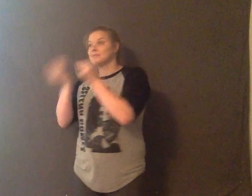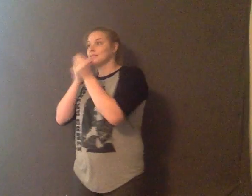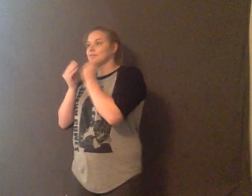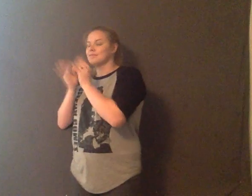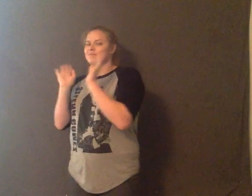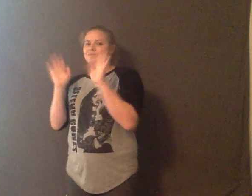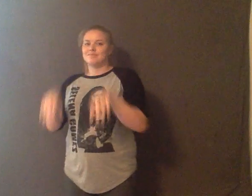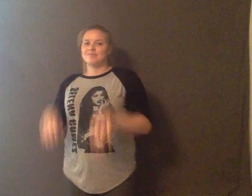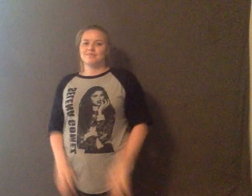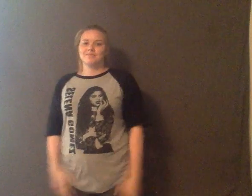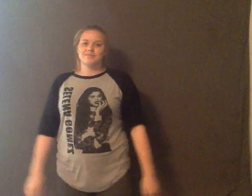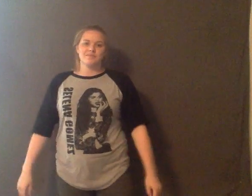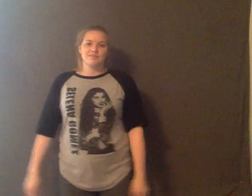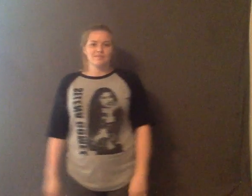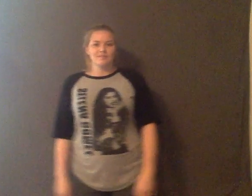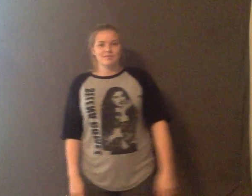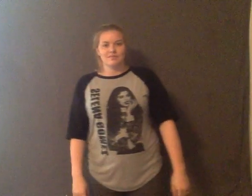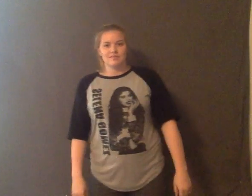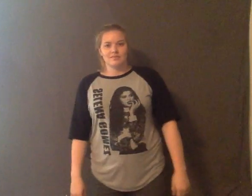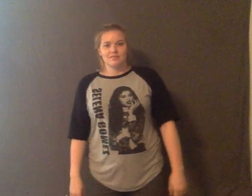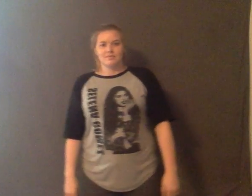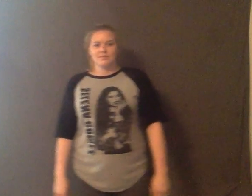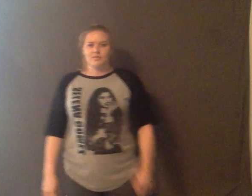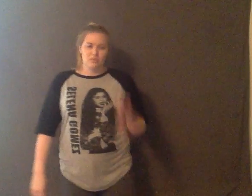was right. I always thought my canines were for meat, but what kind of animal could